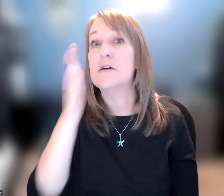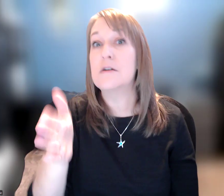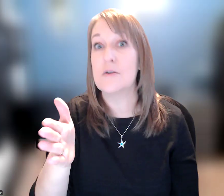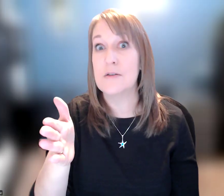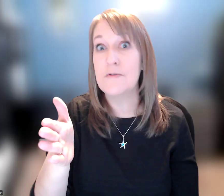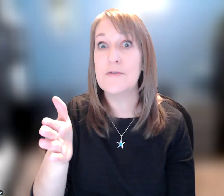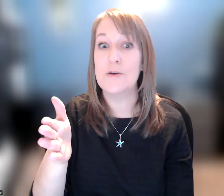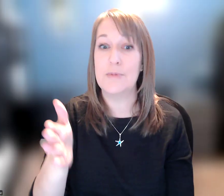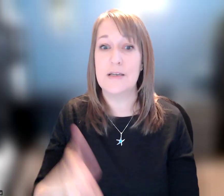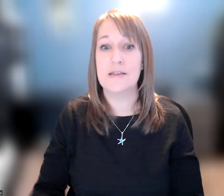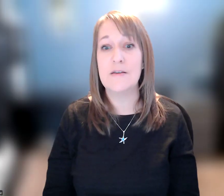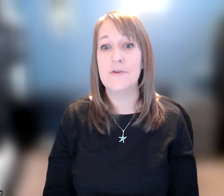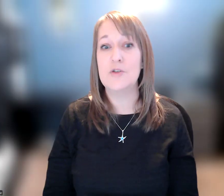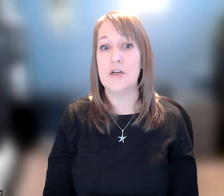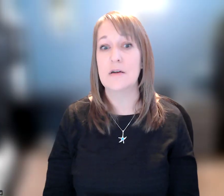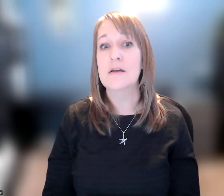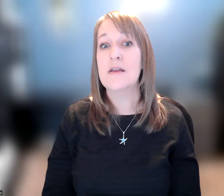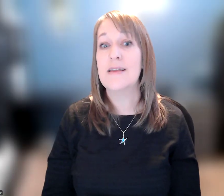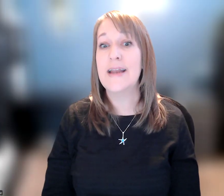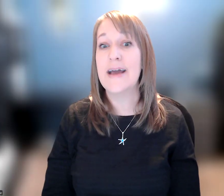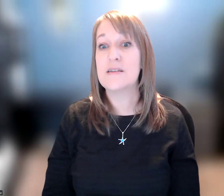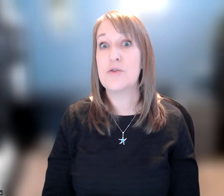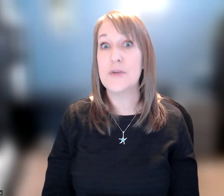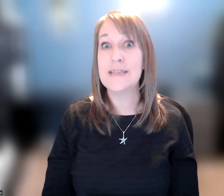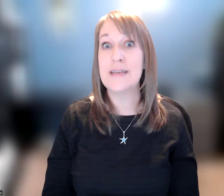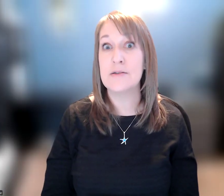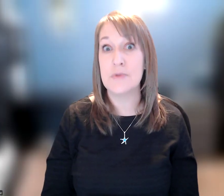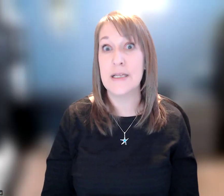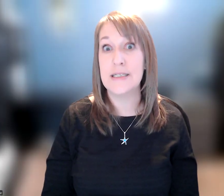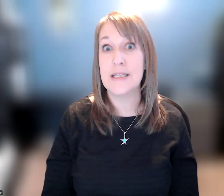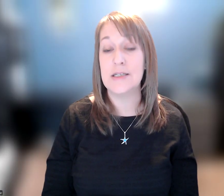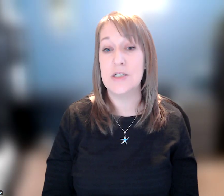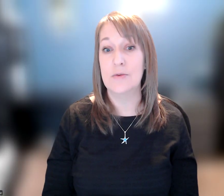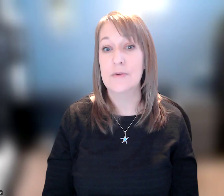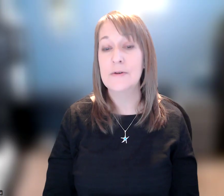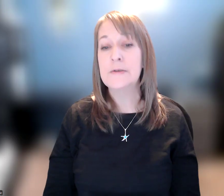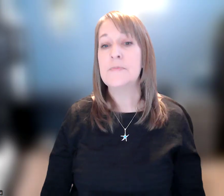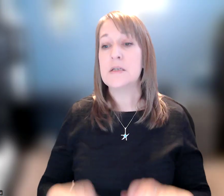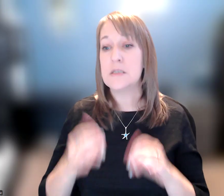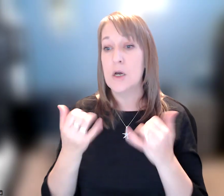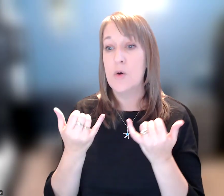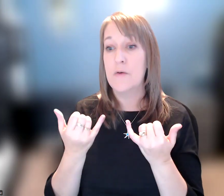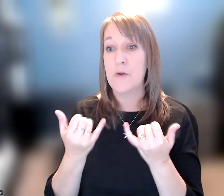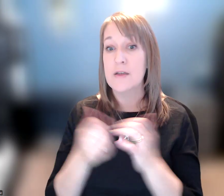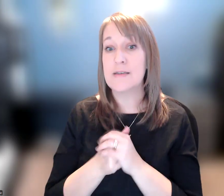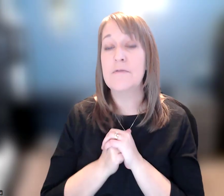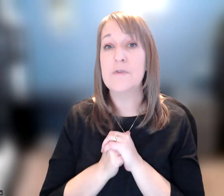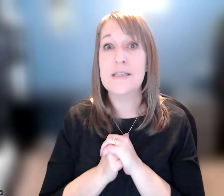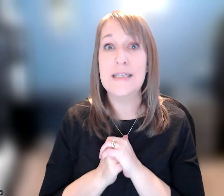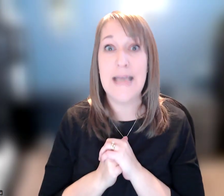future goes in front of you because it's in the future. The next three signs relate to that too. So for the sign for